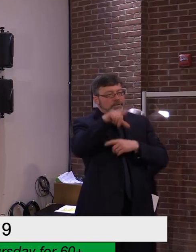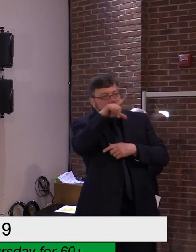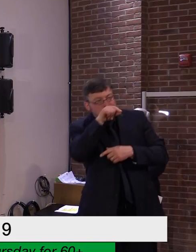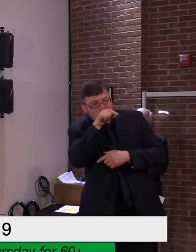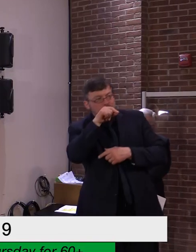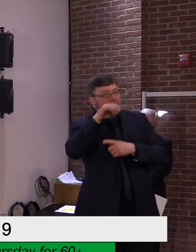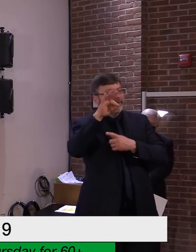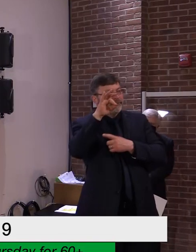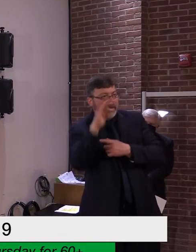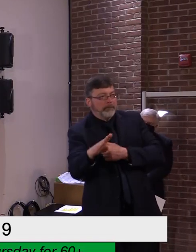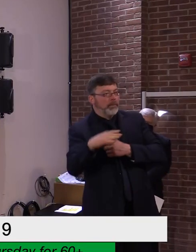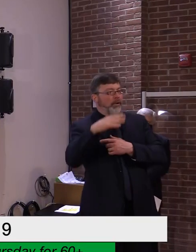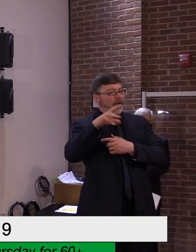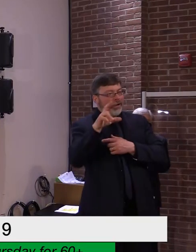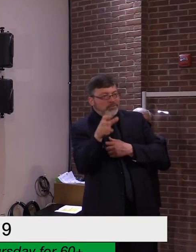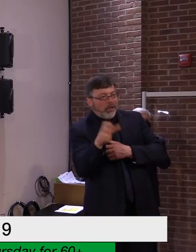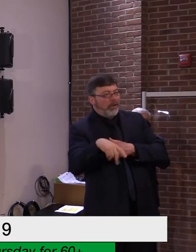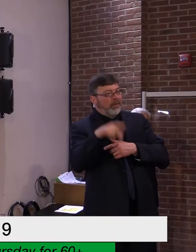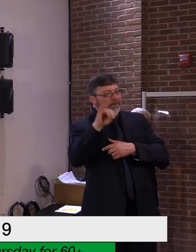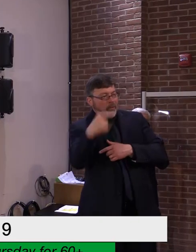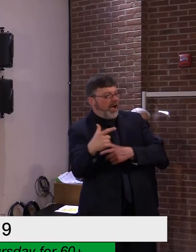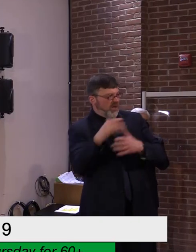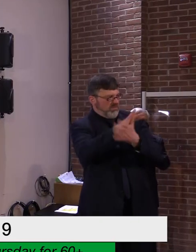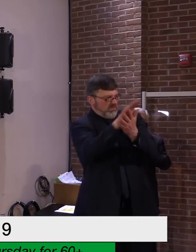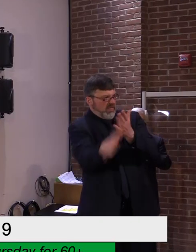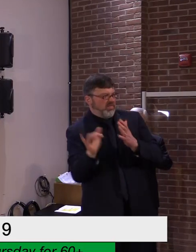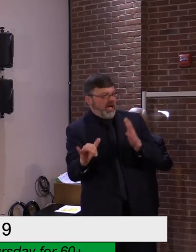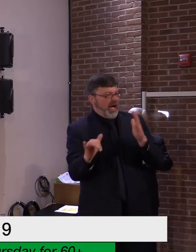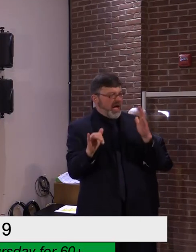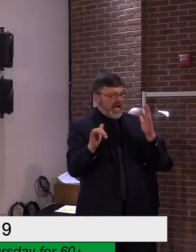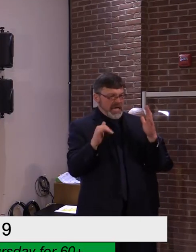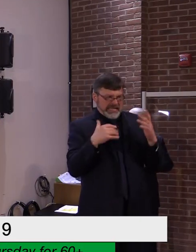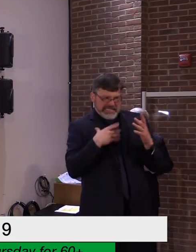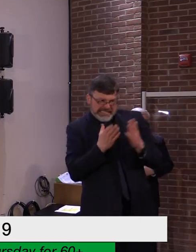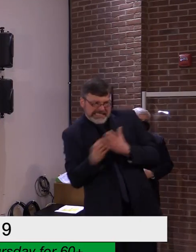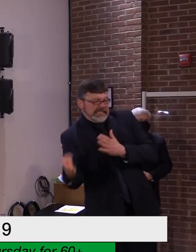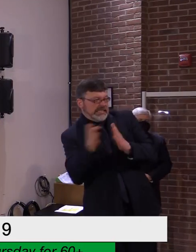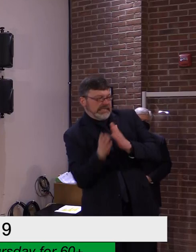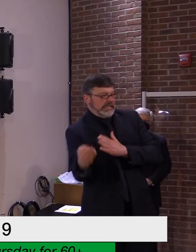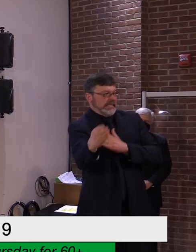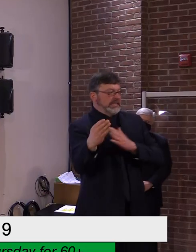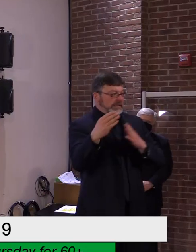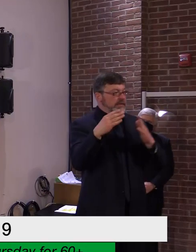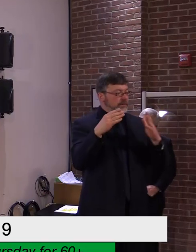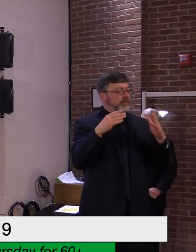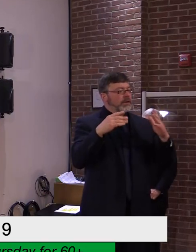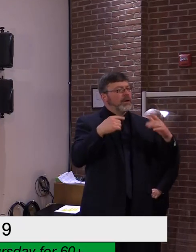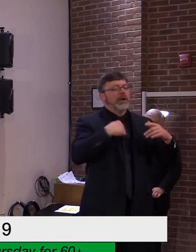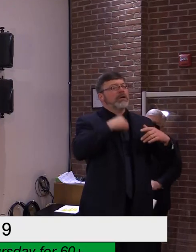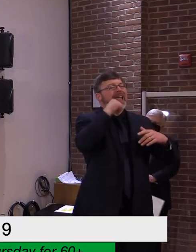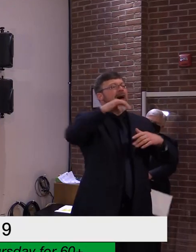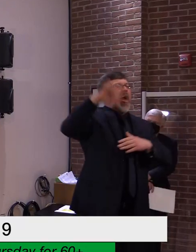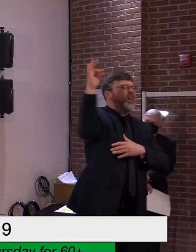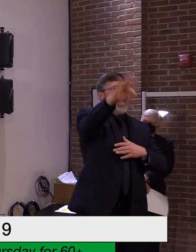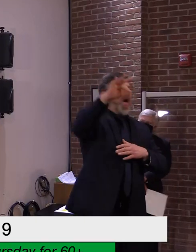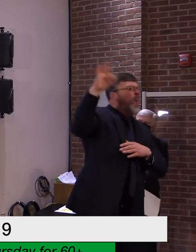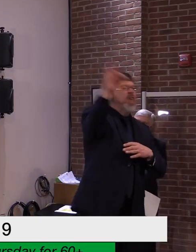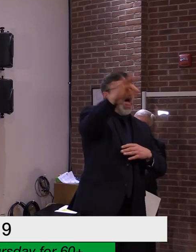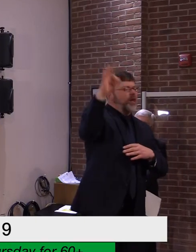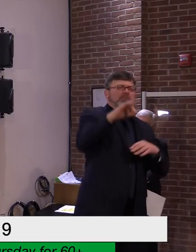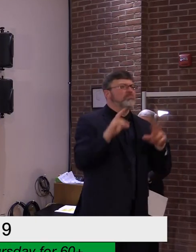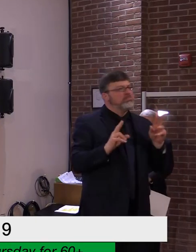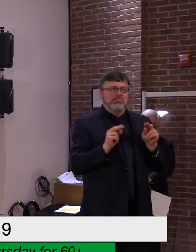as opposed to just dictate to them, get a vaccine, because that doesn't work for anyone. And really understand